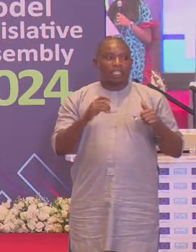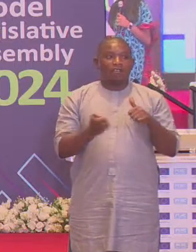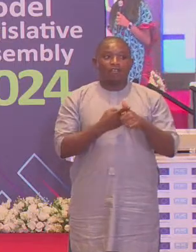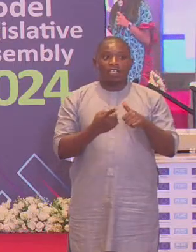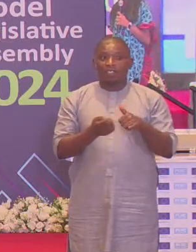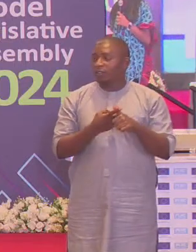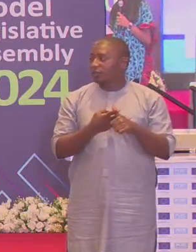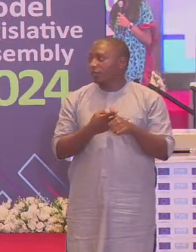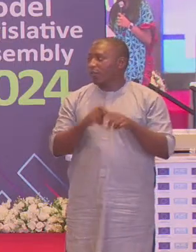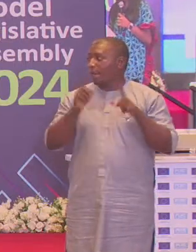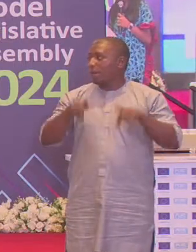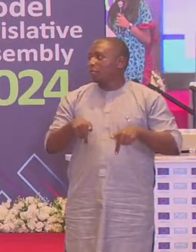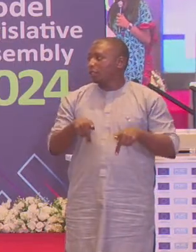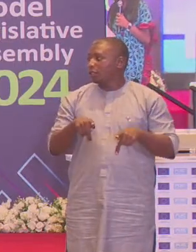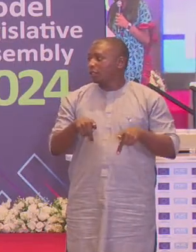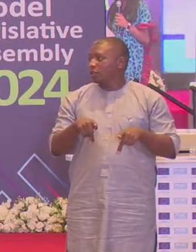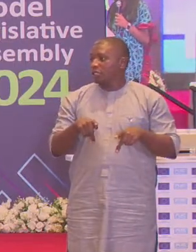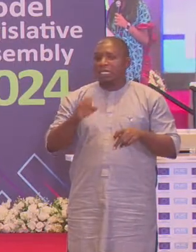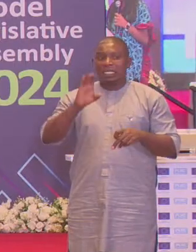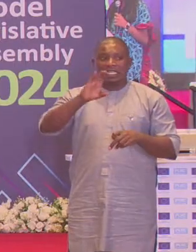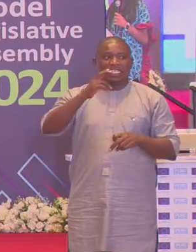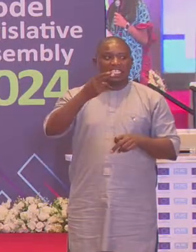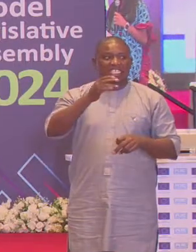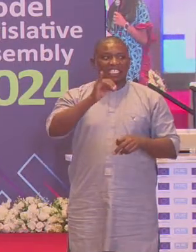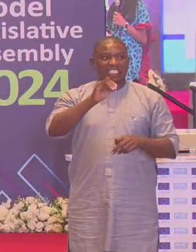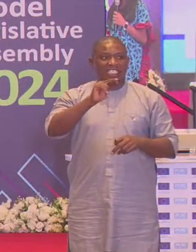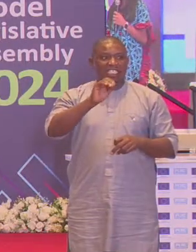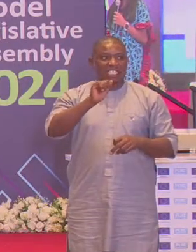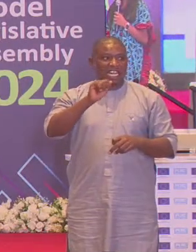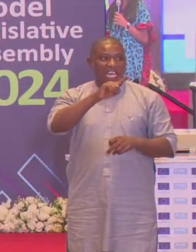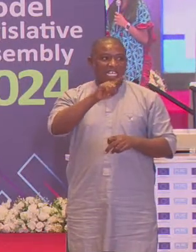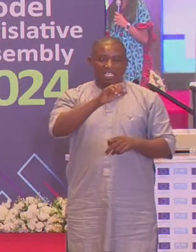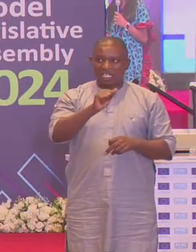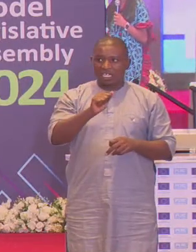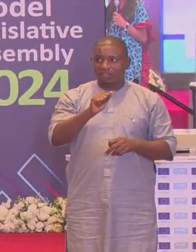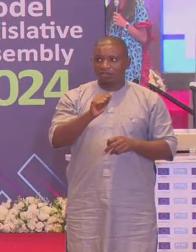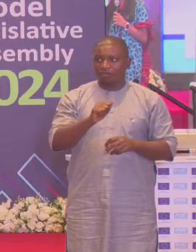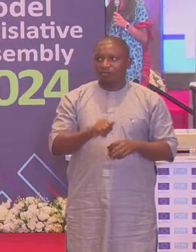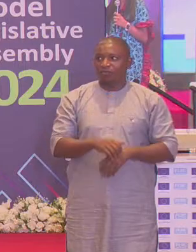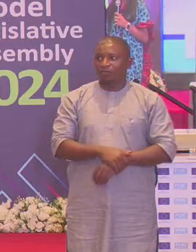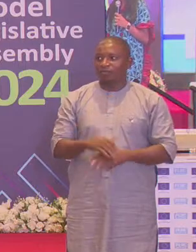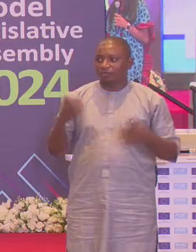first person is Chinaza Precious.